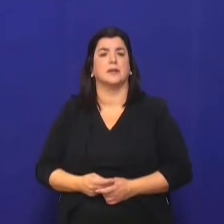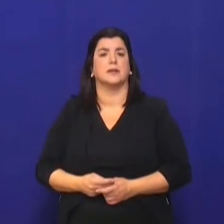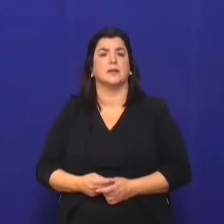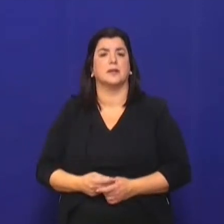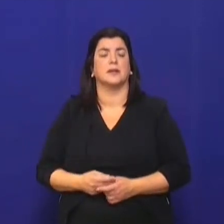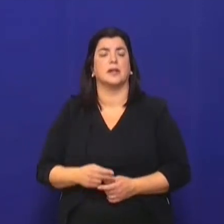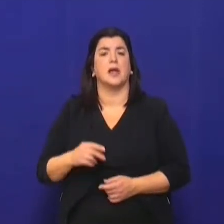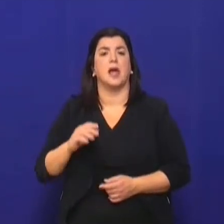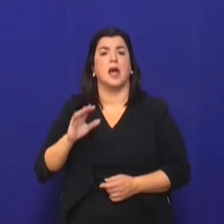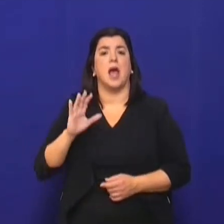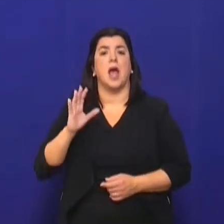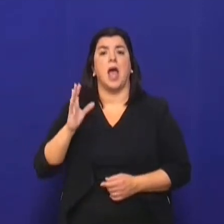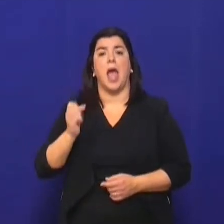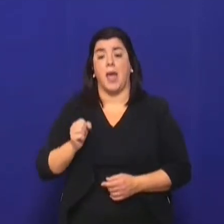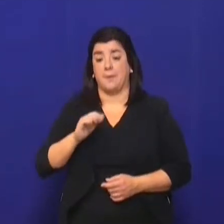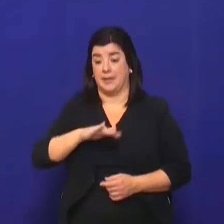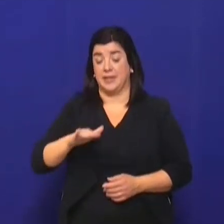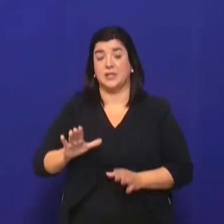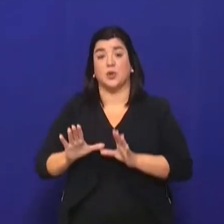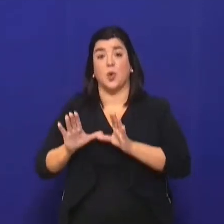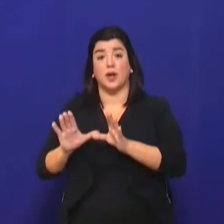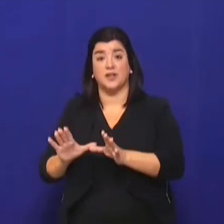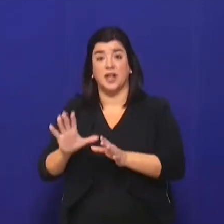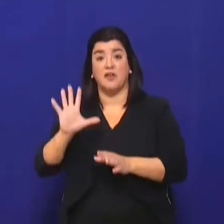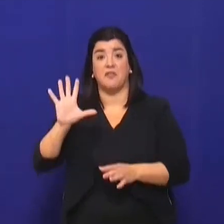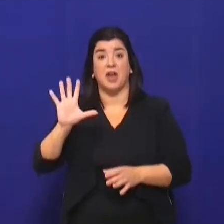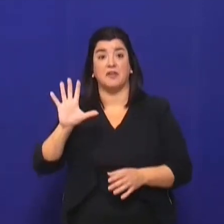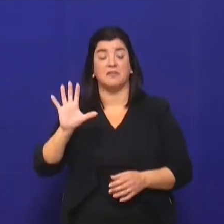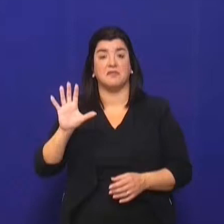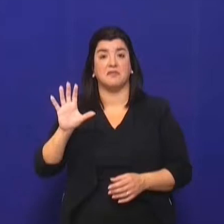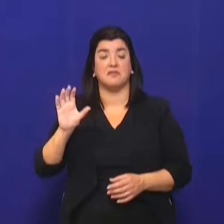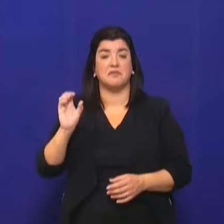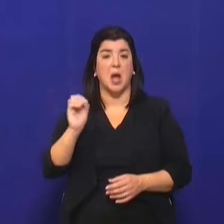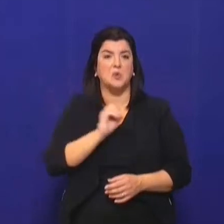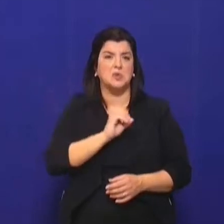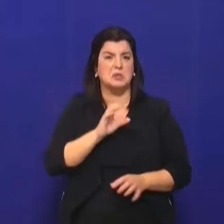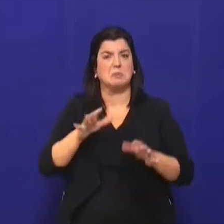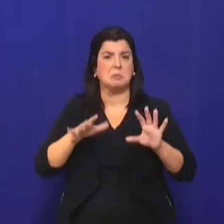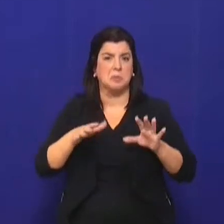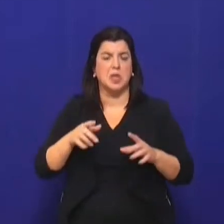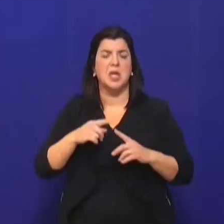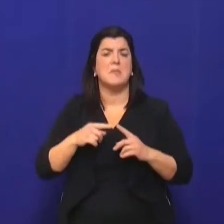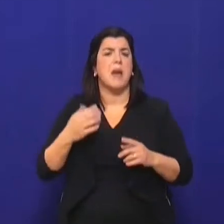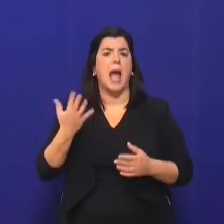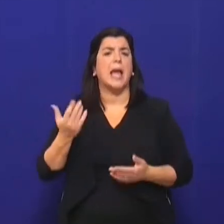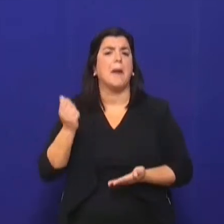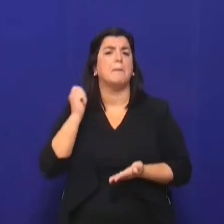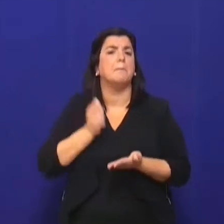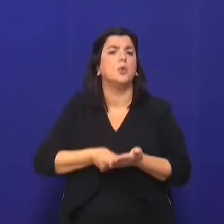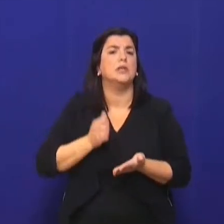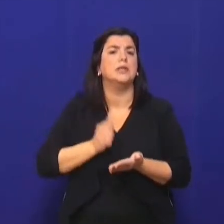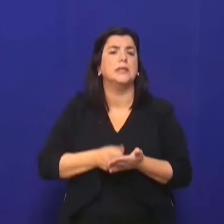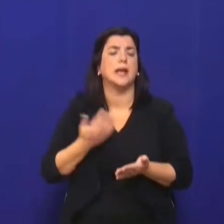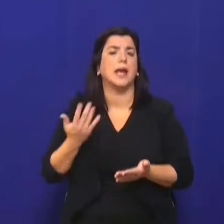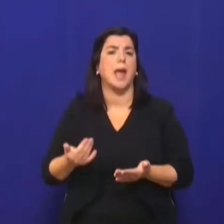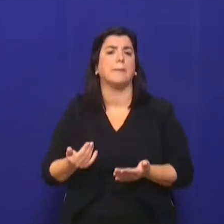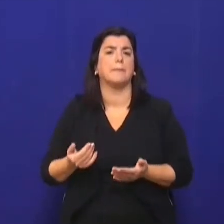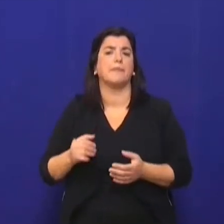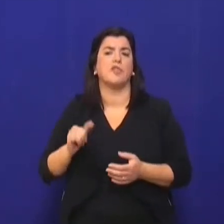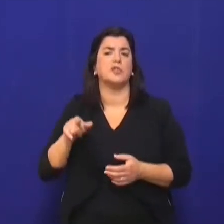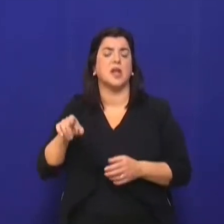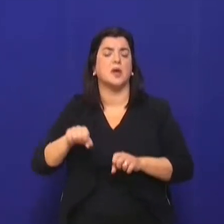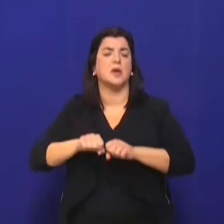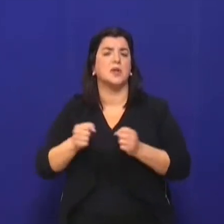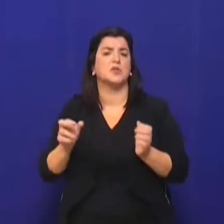5,000 persuna fi kwarantina, immilna ma nisimgħu kemm qed jinħarġu multi fil-konfront ta' persuni li jiksru